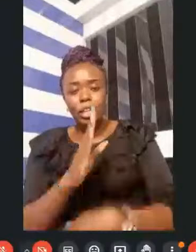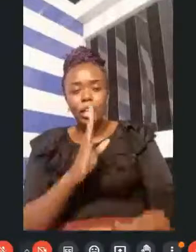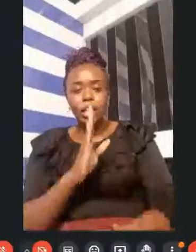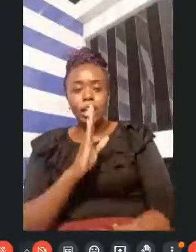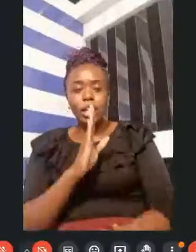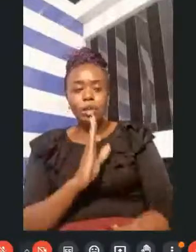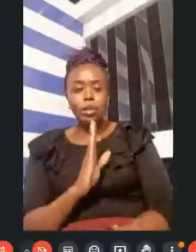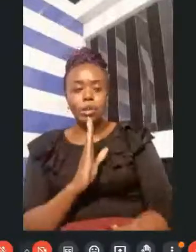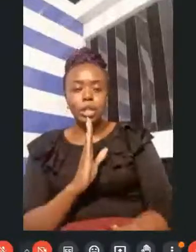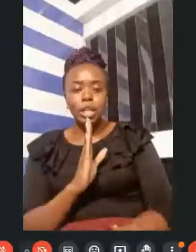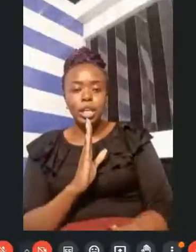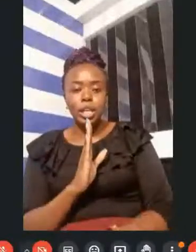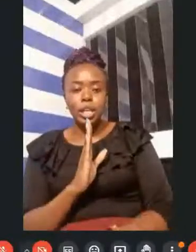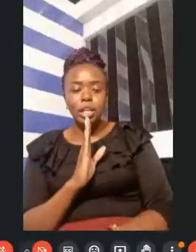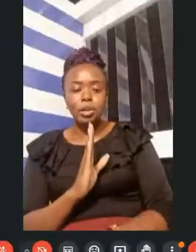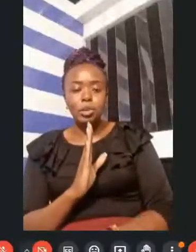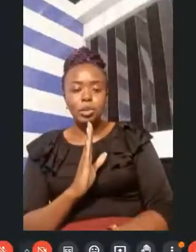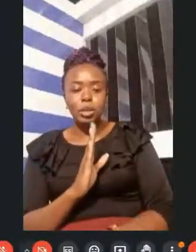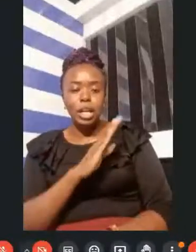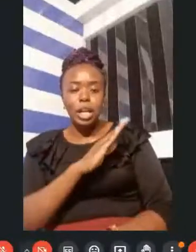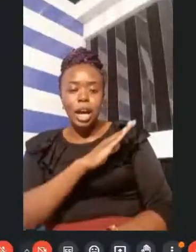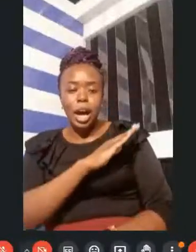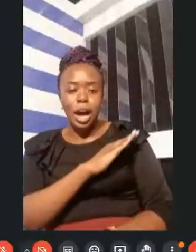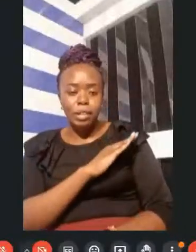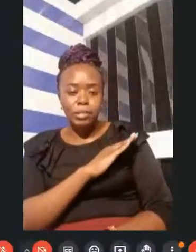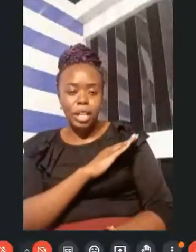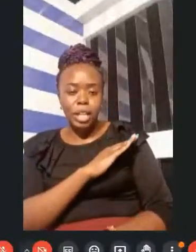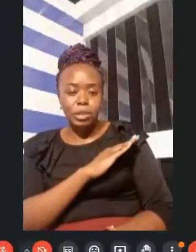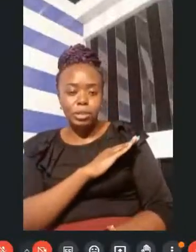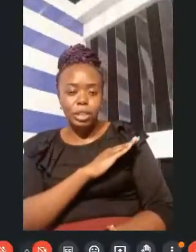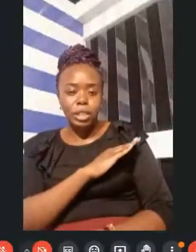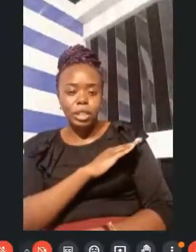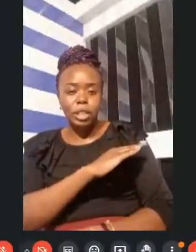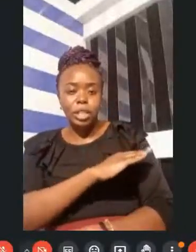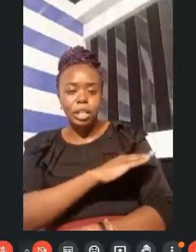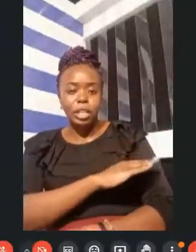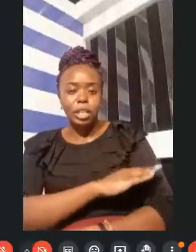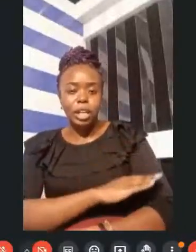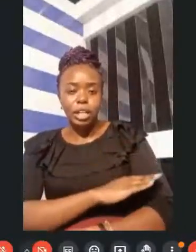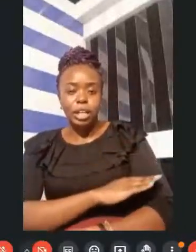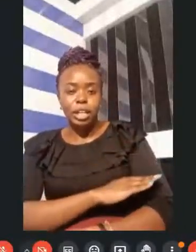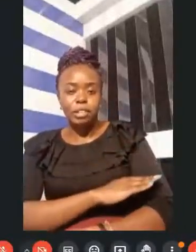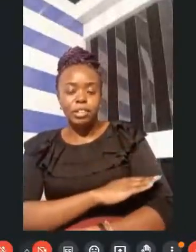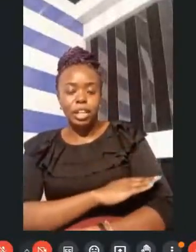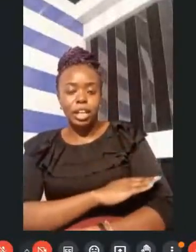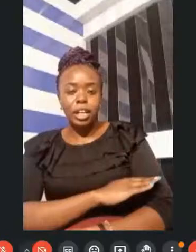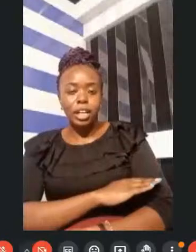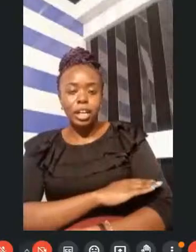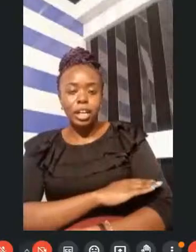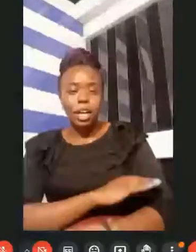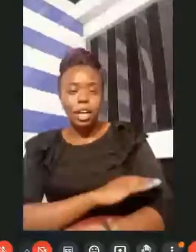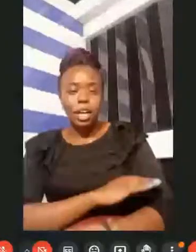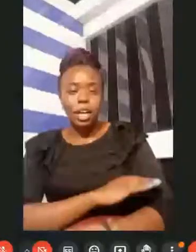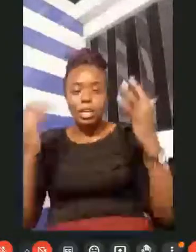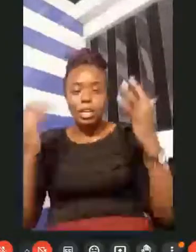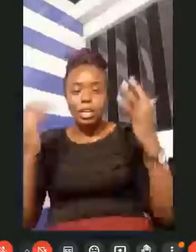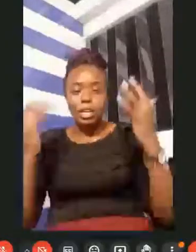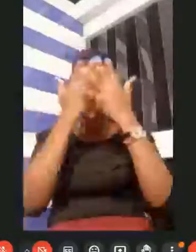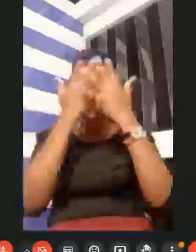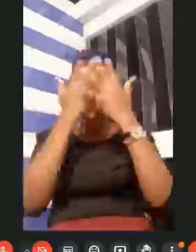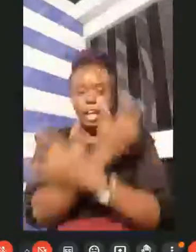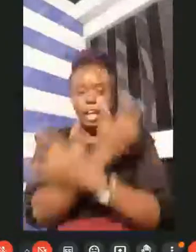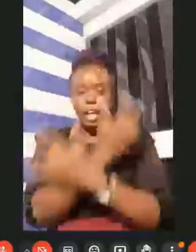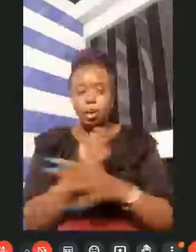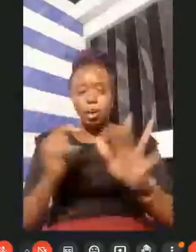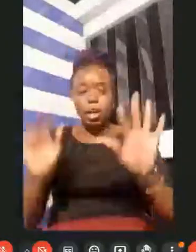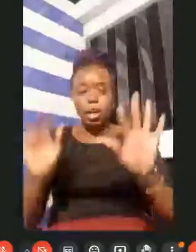morning, then noon, noon, afternoon, then evening, and then we